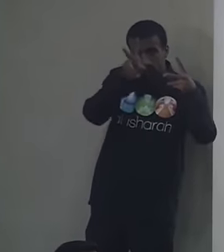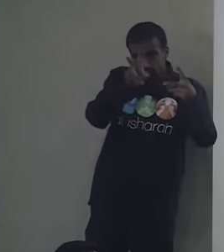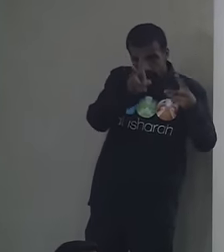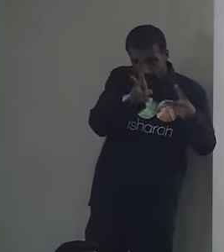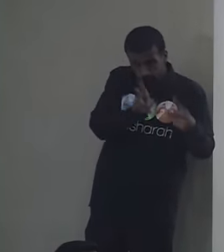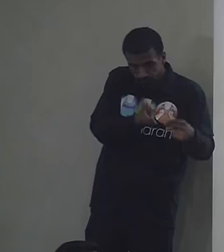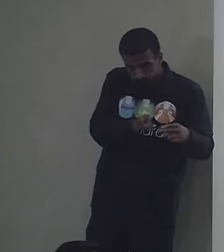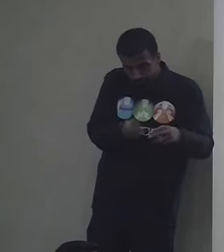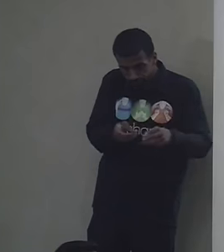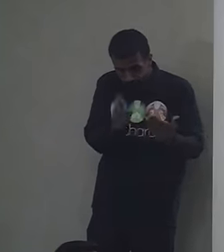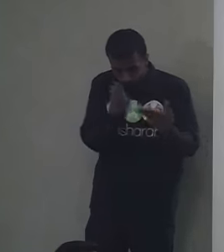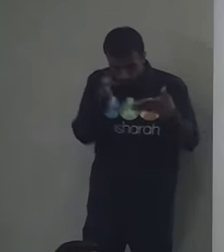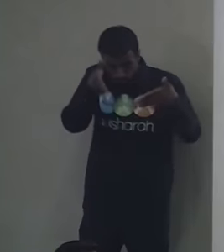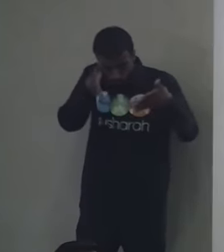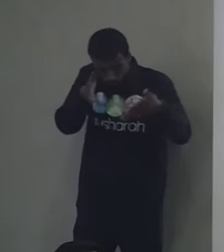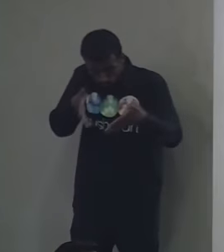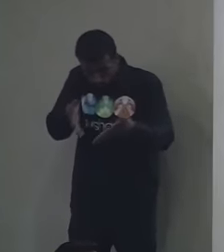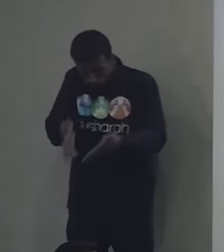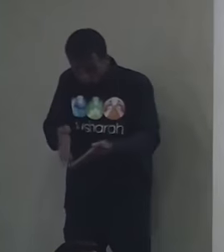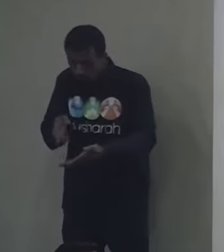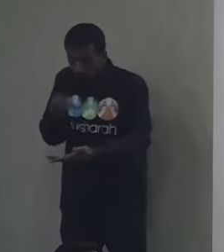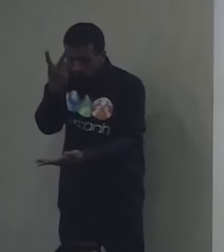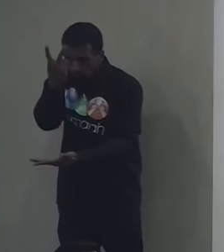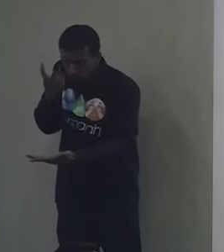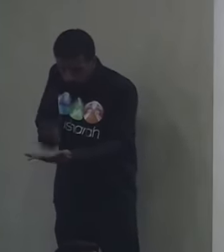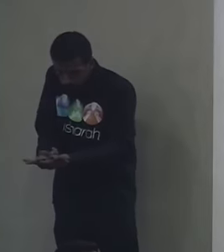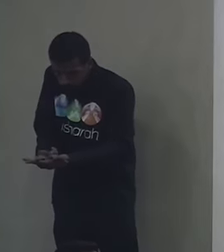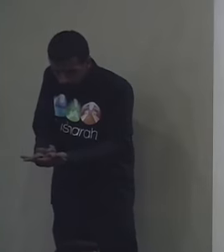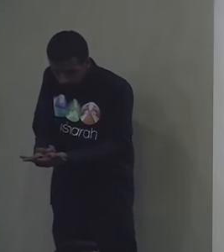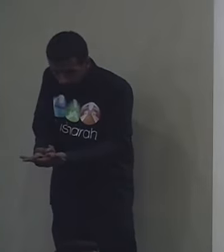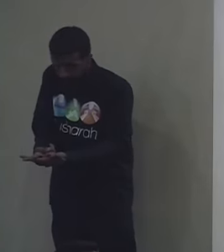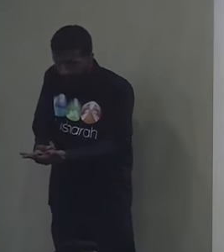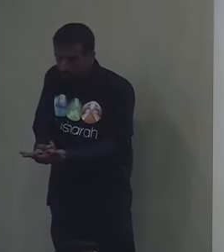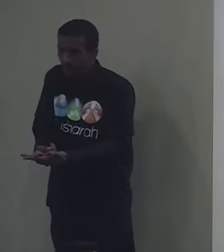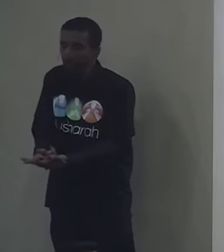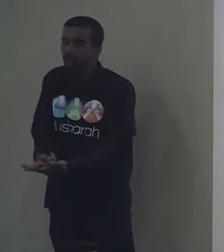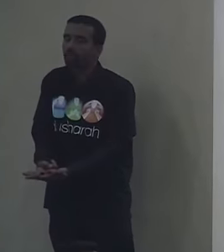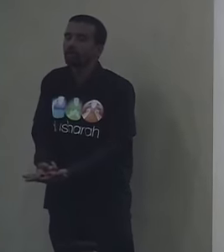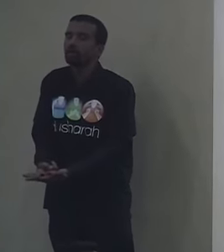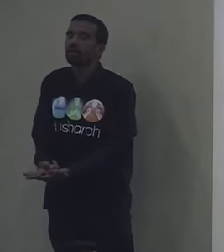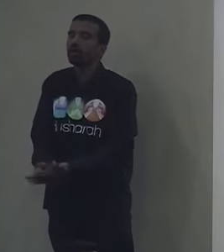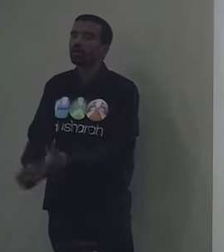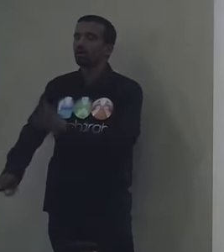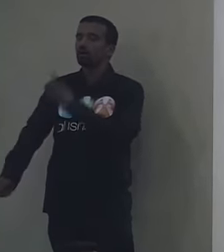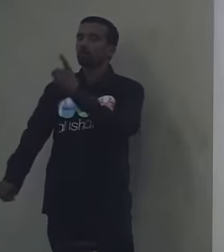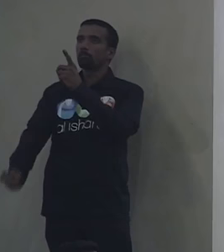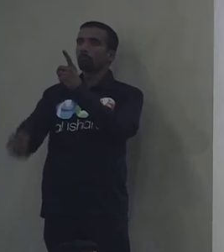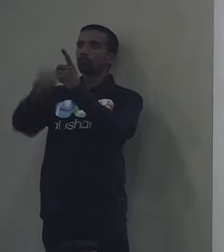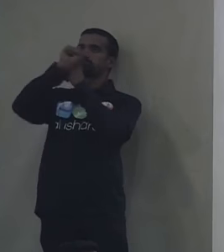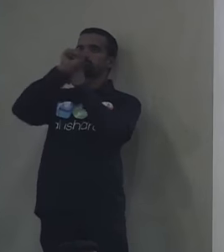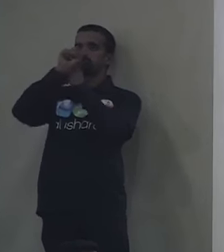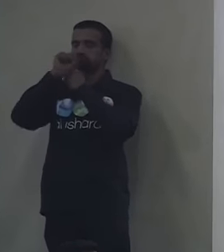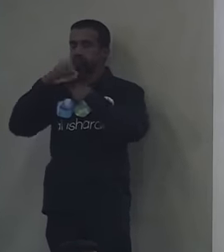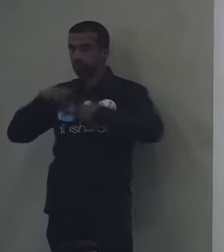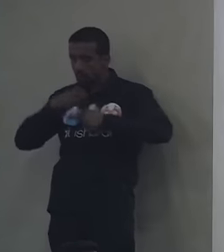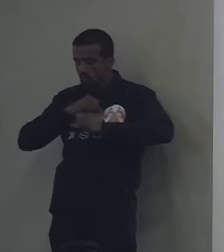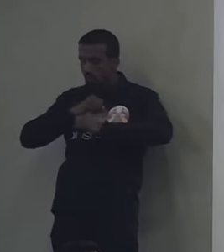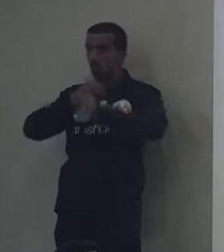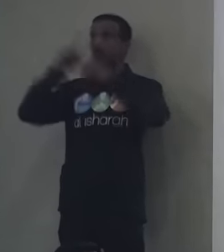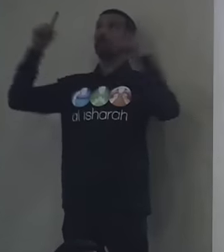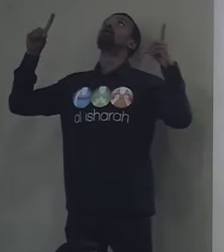grave, now you see what reality was. Everybody thinks you've been put to sleep, but that's actually when you just woke